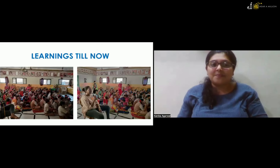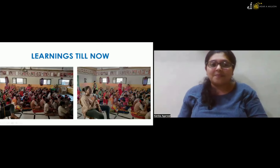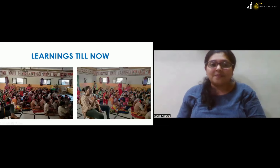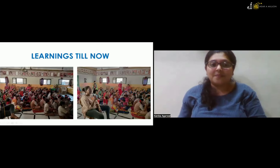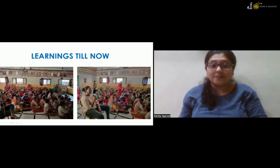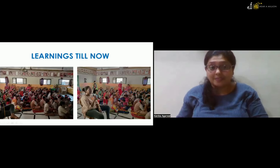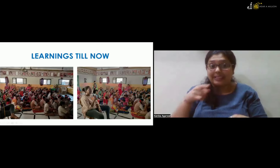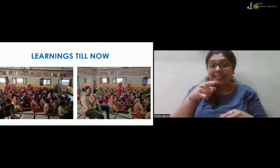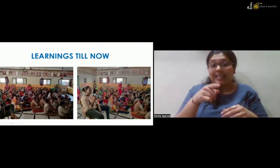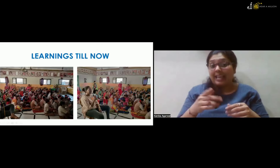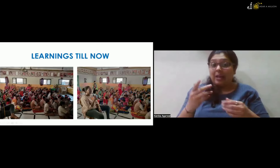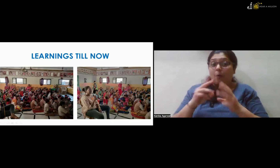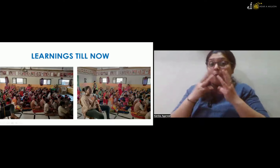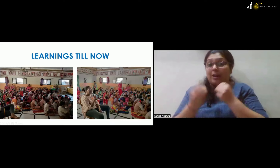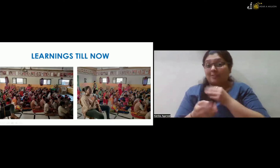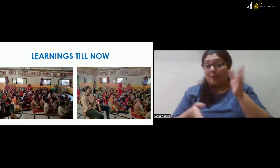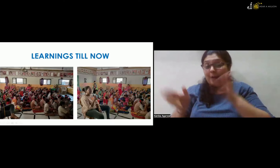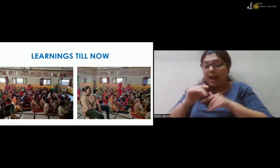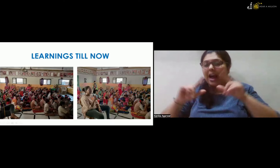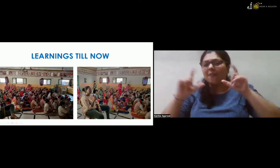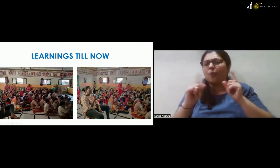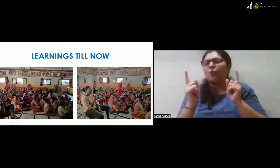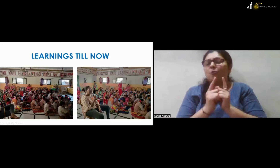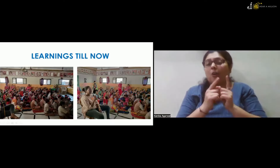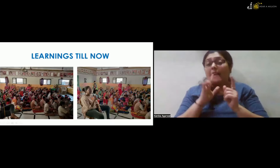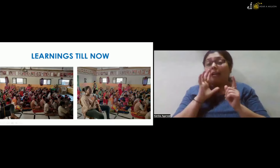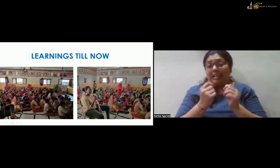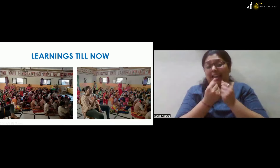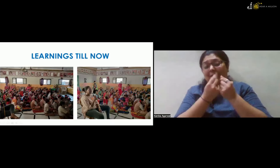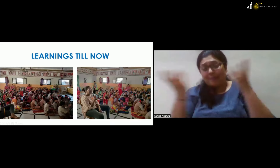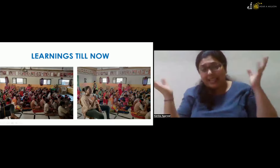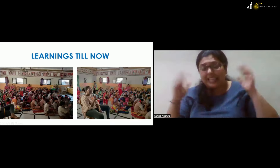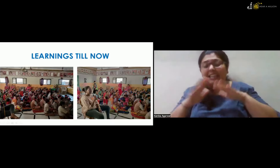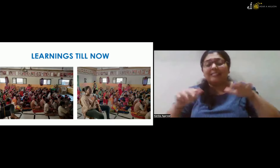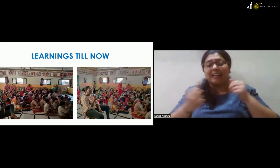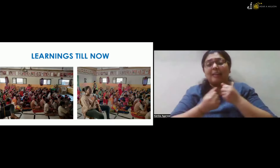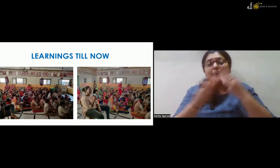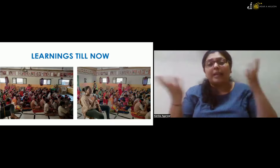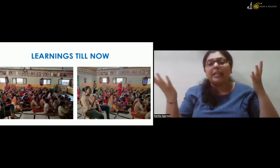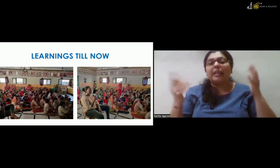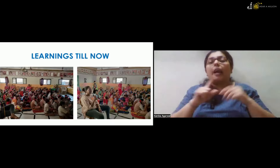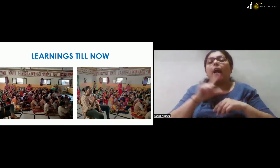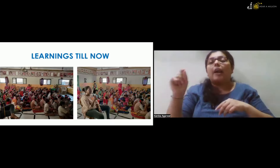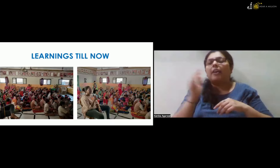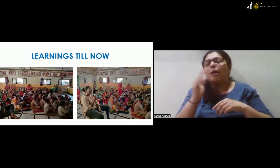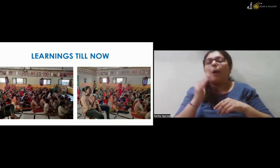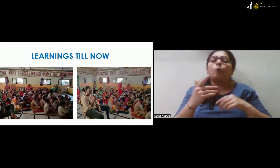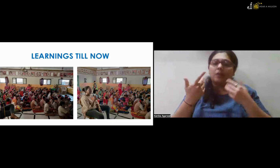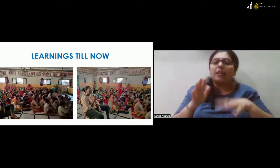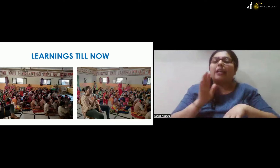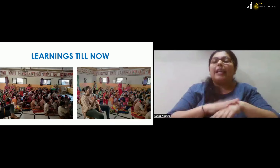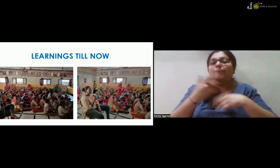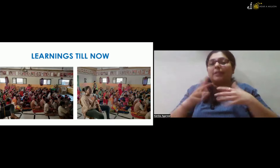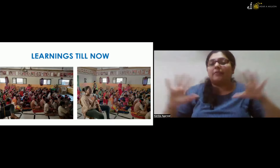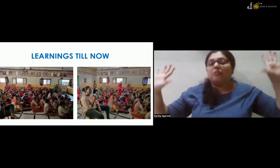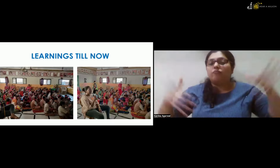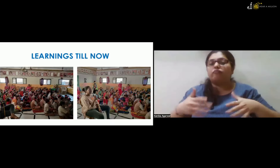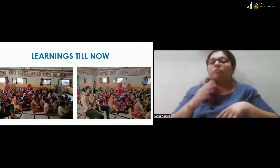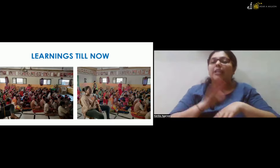Let's see what more we experienced. These are just 2 pictures. We had many,